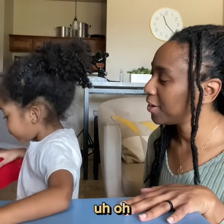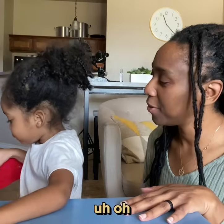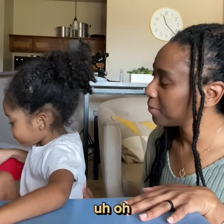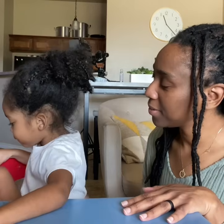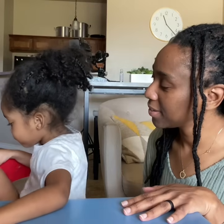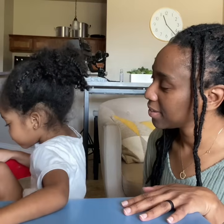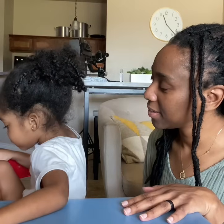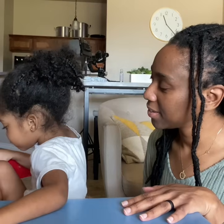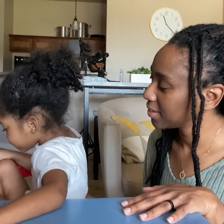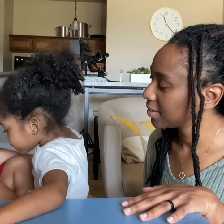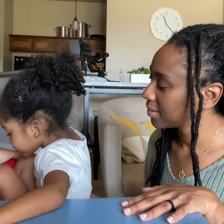uh-oh?